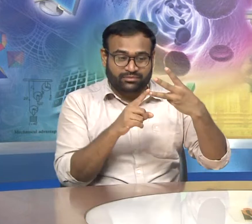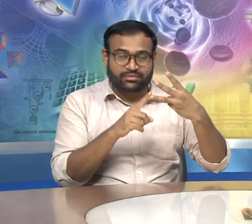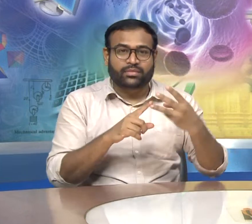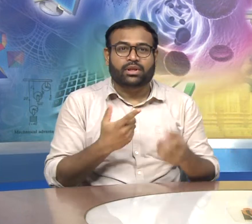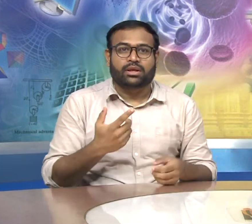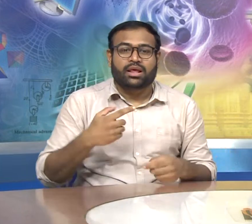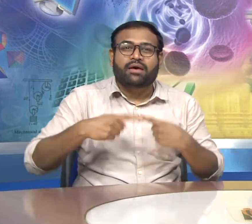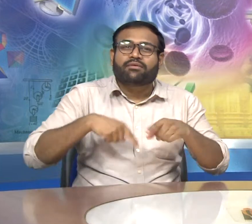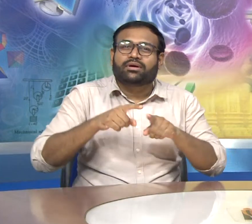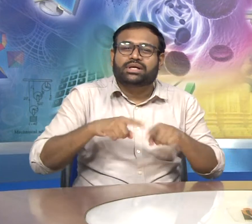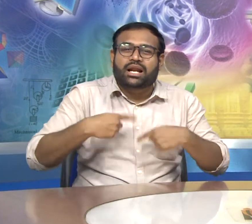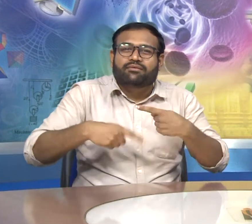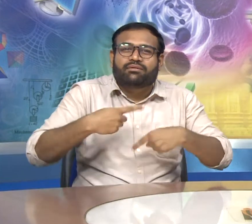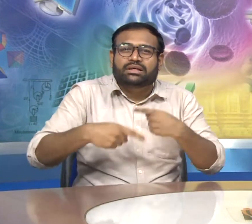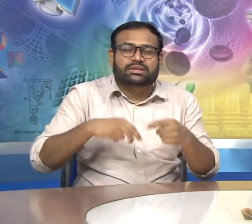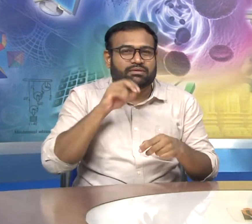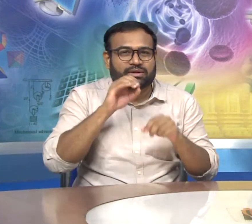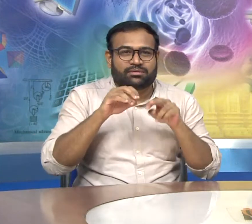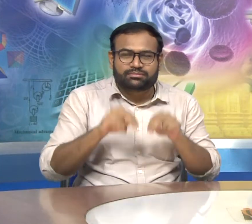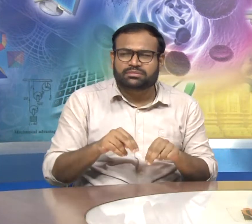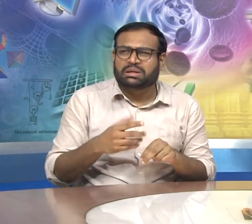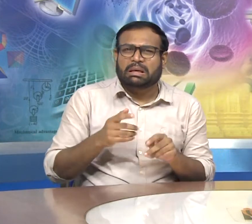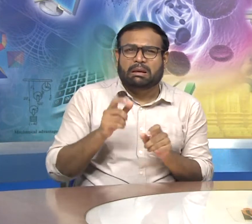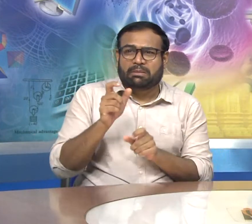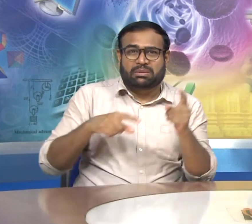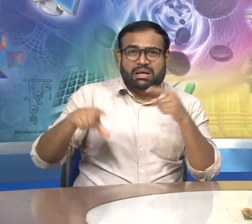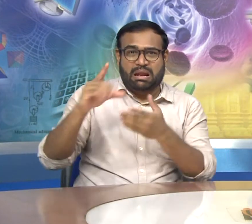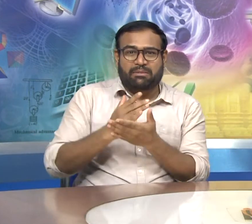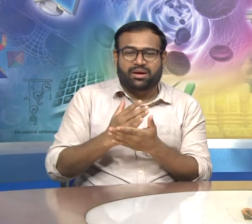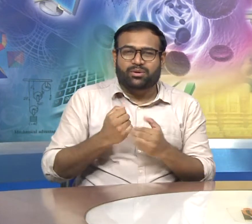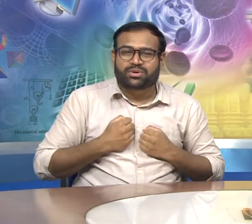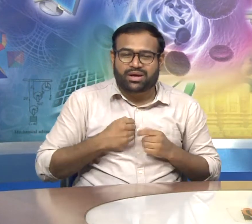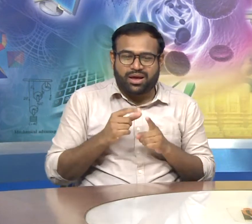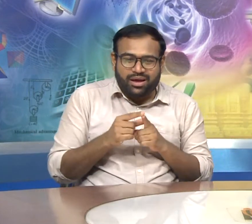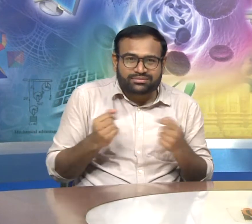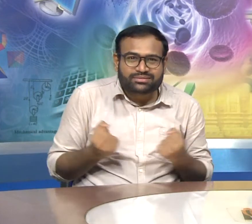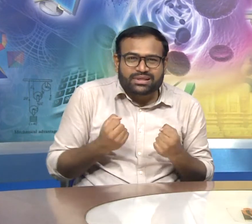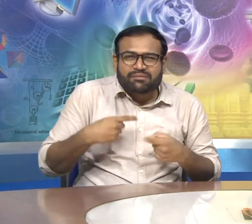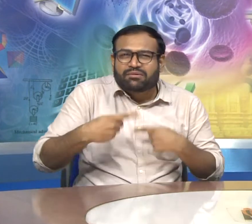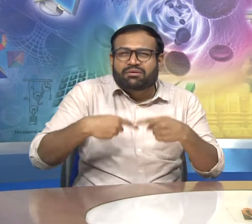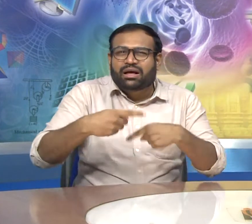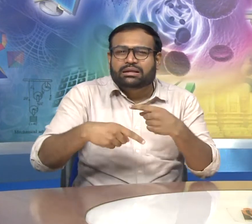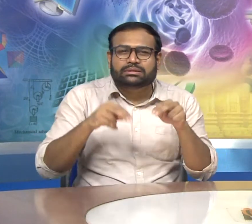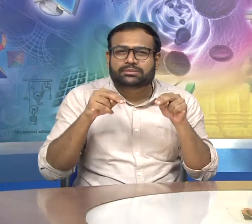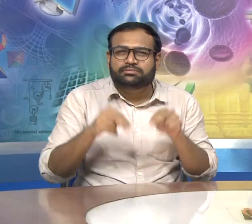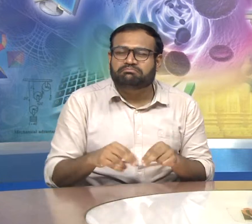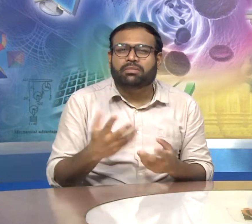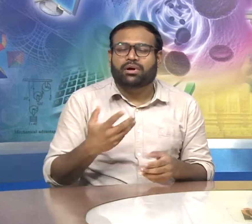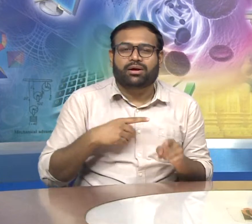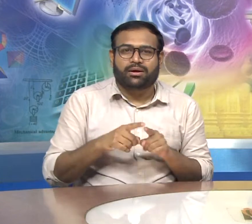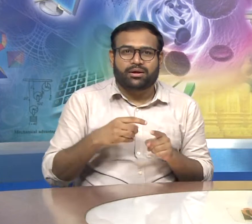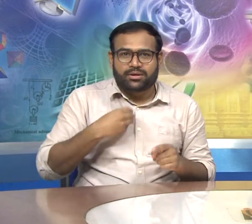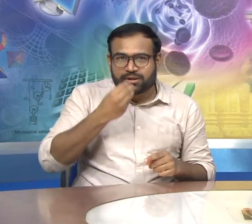Next, third point, everyday information need is the need for